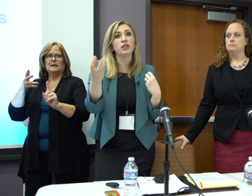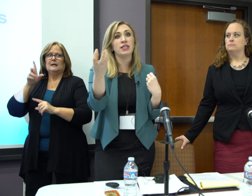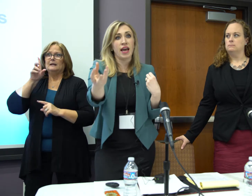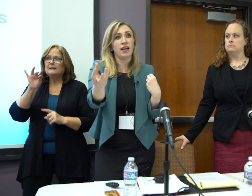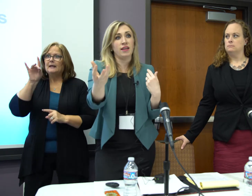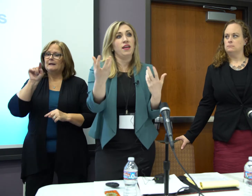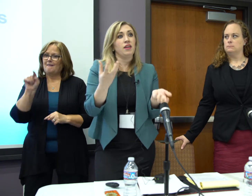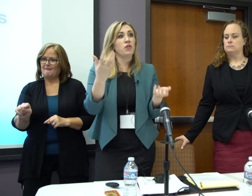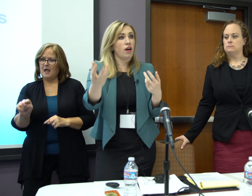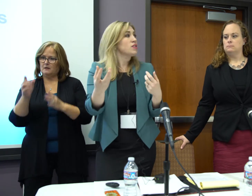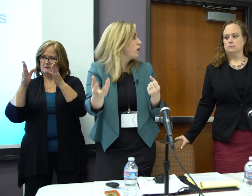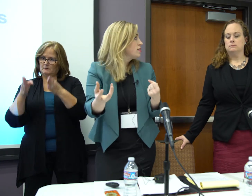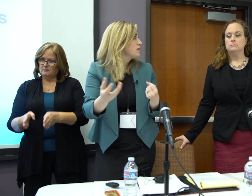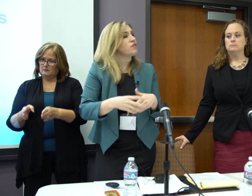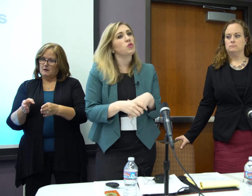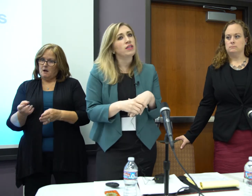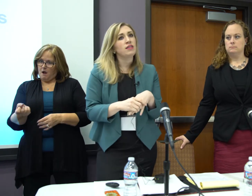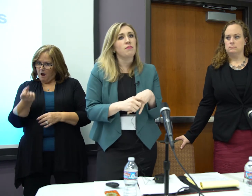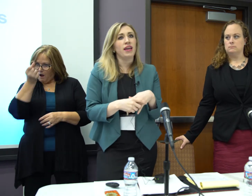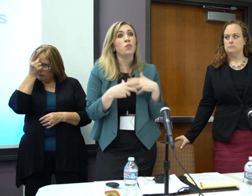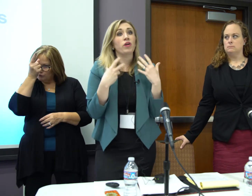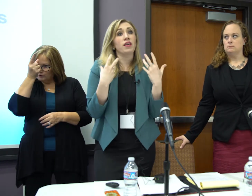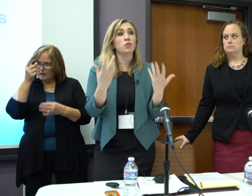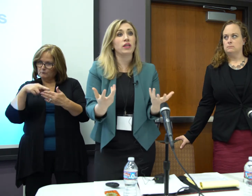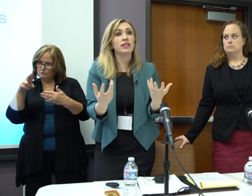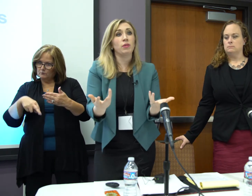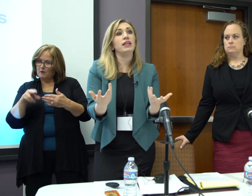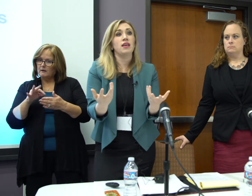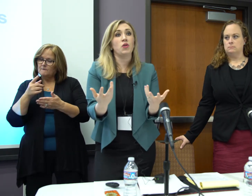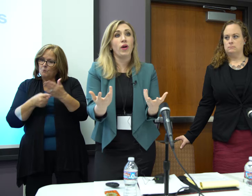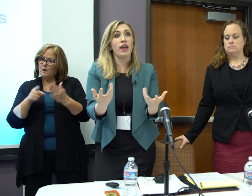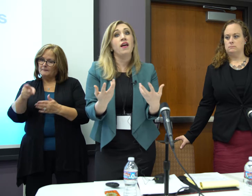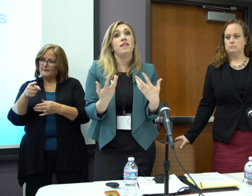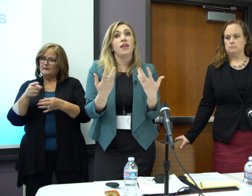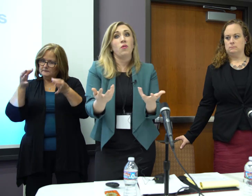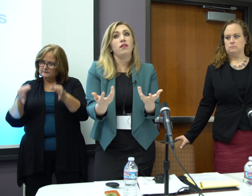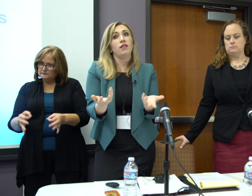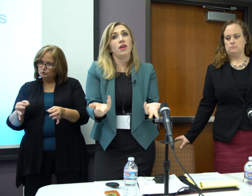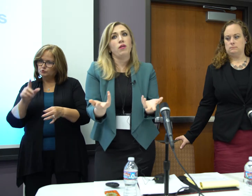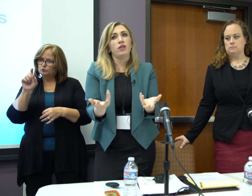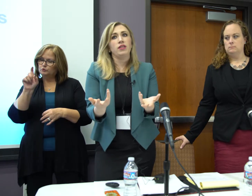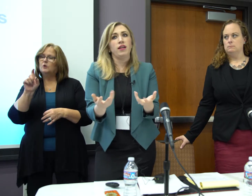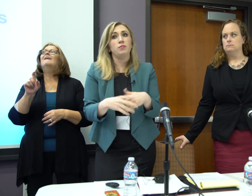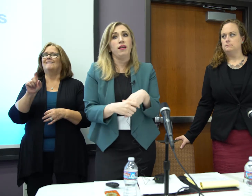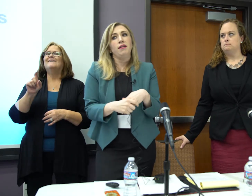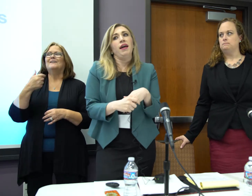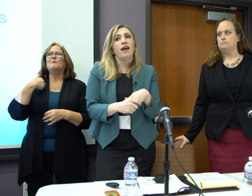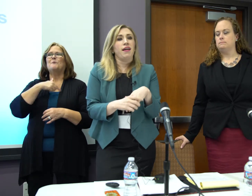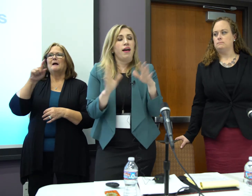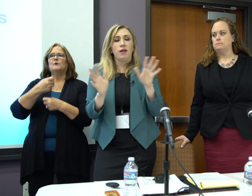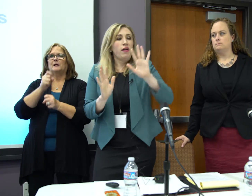someone understand, you know, the consequences of the choice that they made, and were things really explained to them in a way that they would understand.